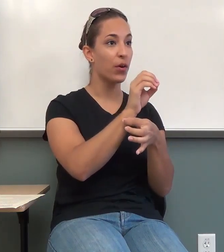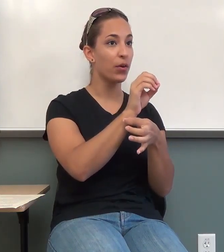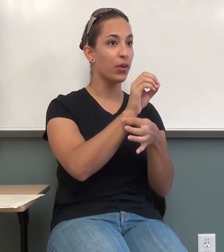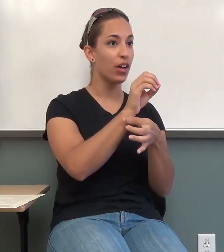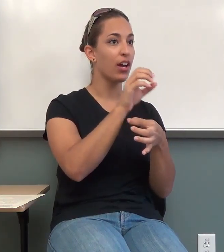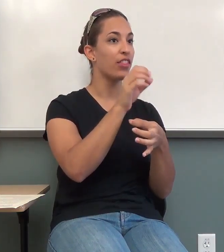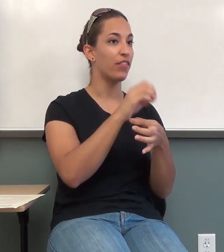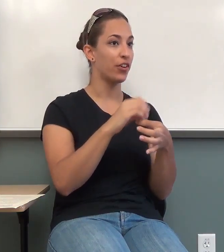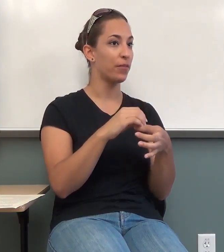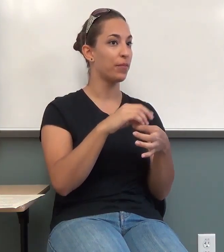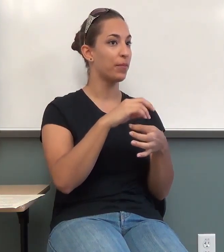Action.